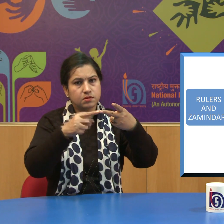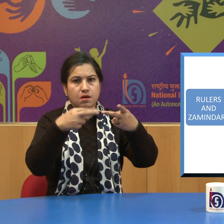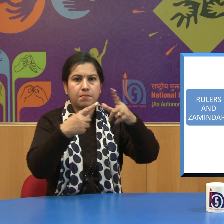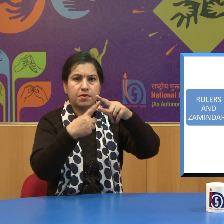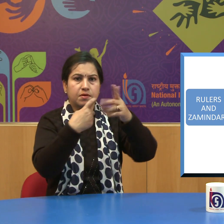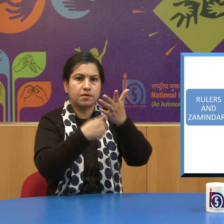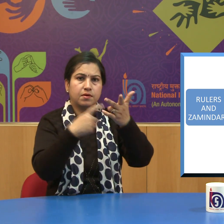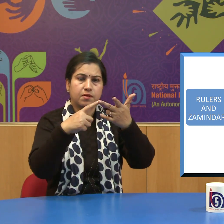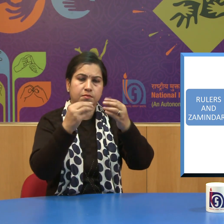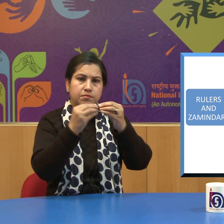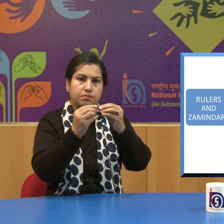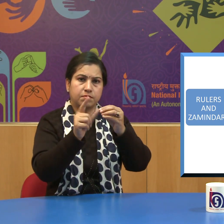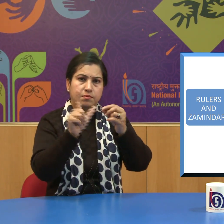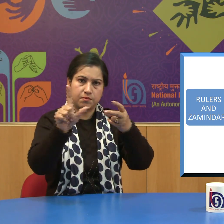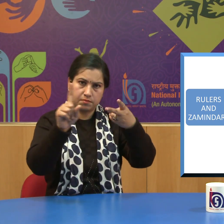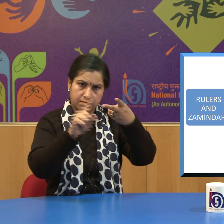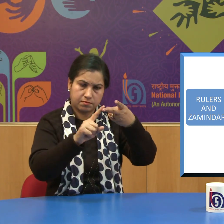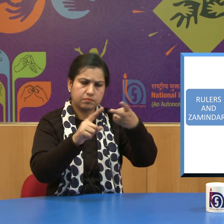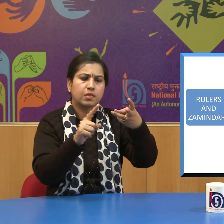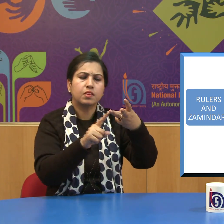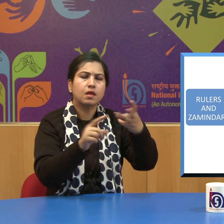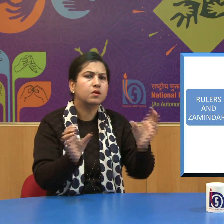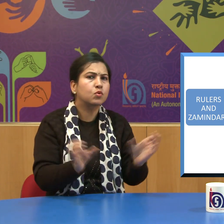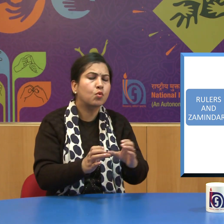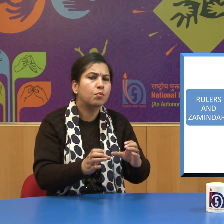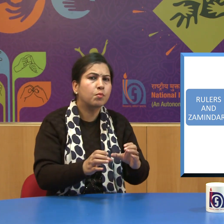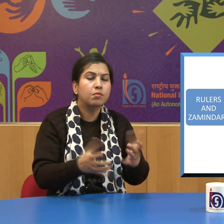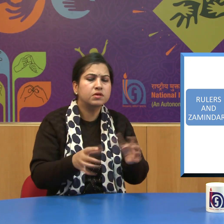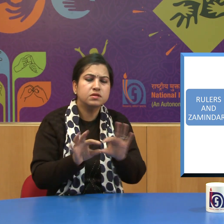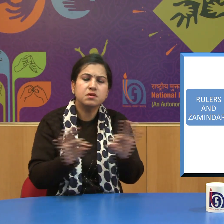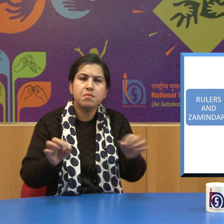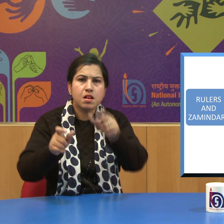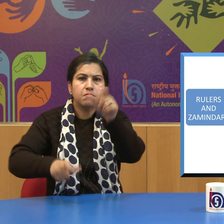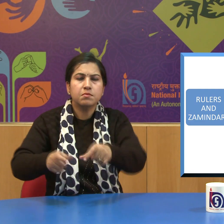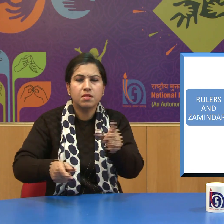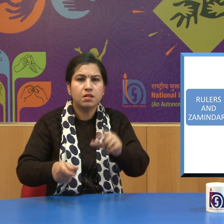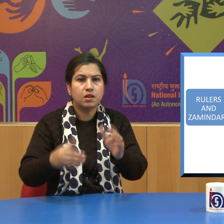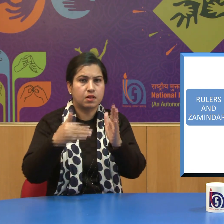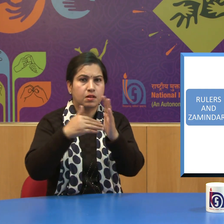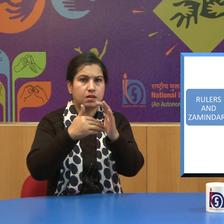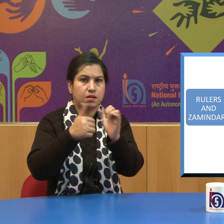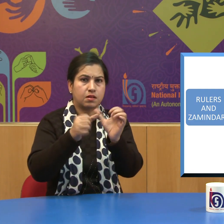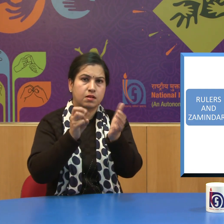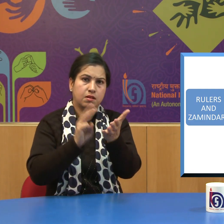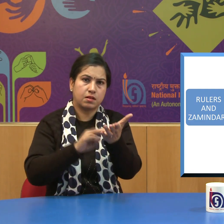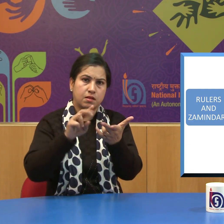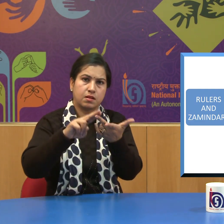and the third group of people was local zamindars and rulers.